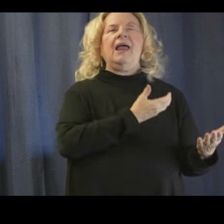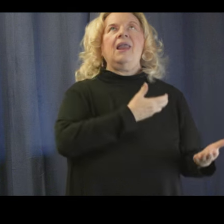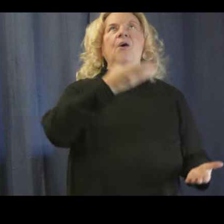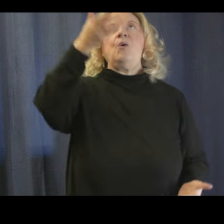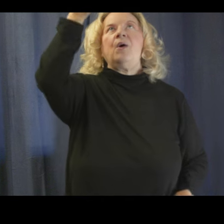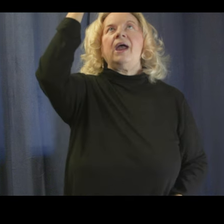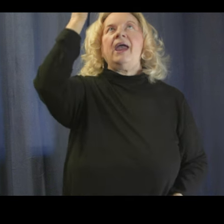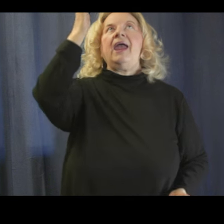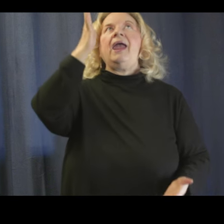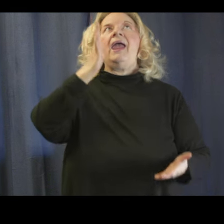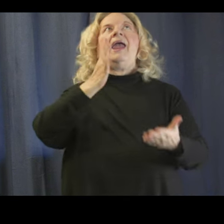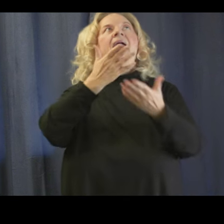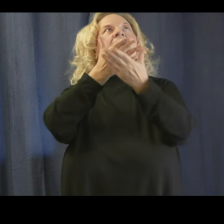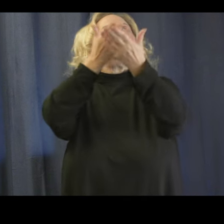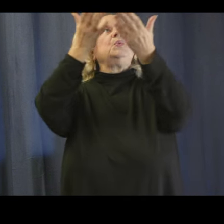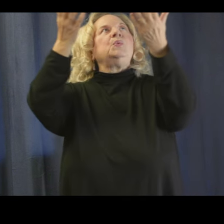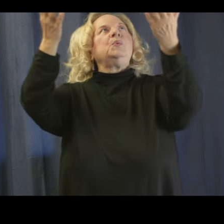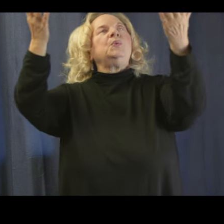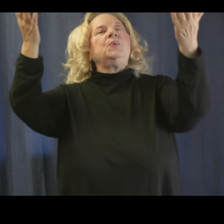Adonai